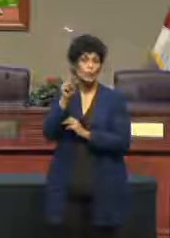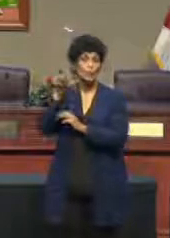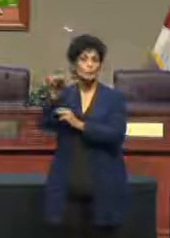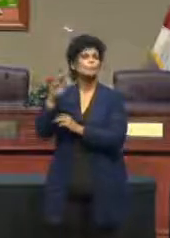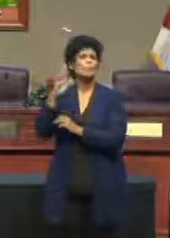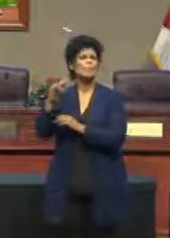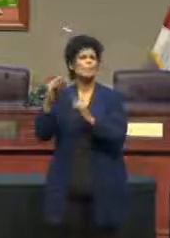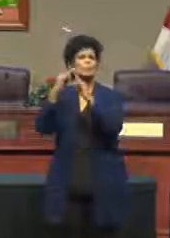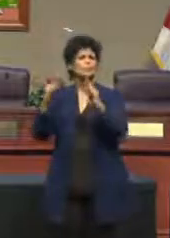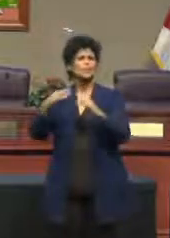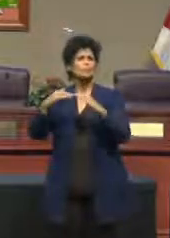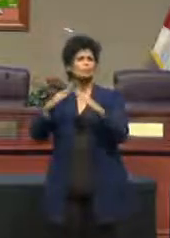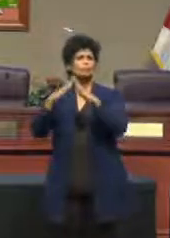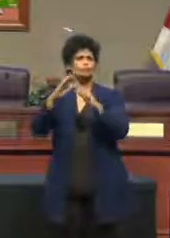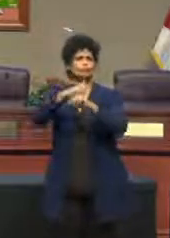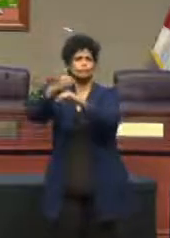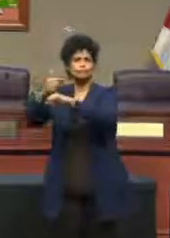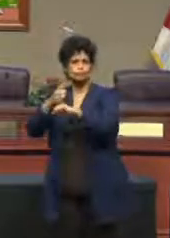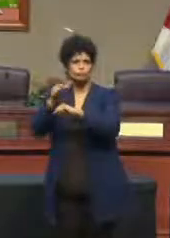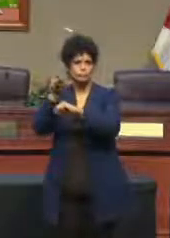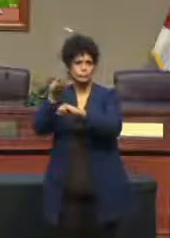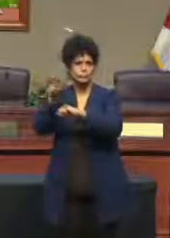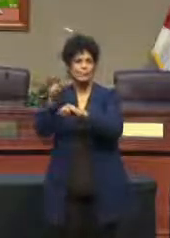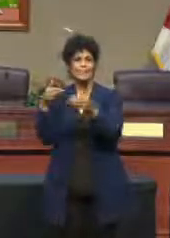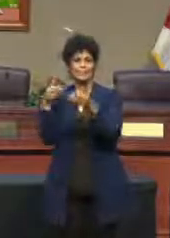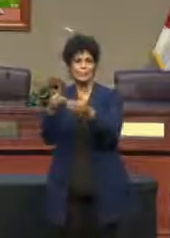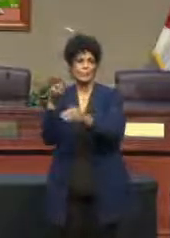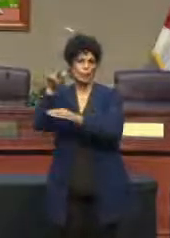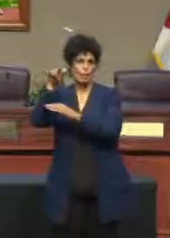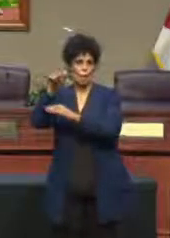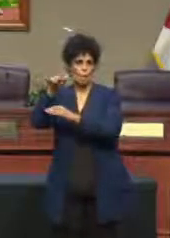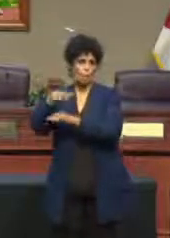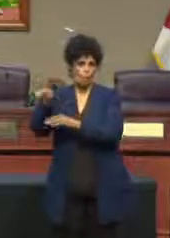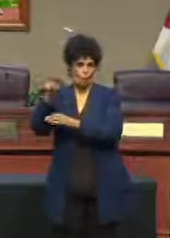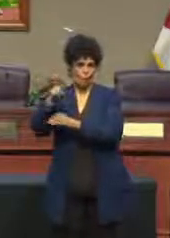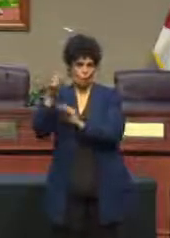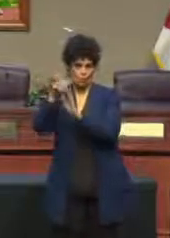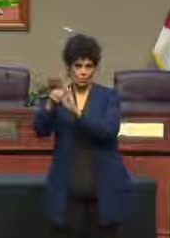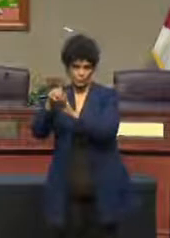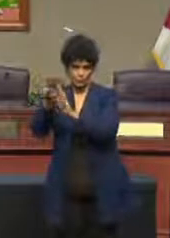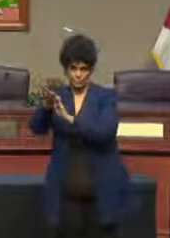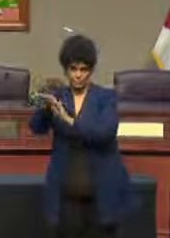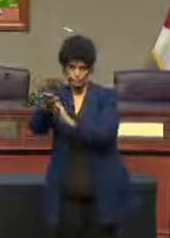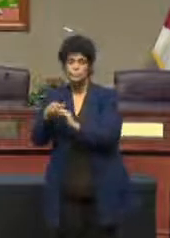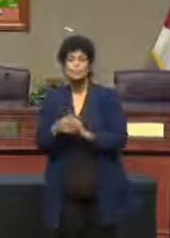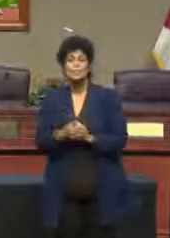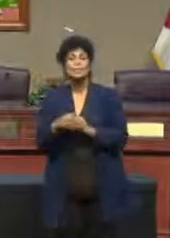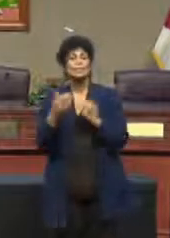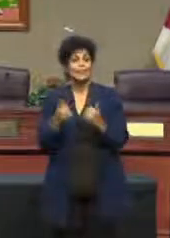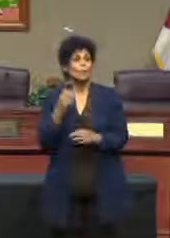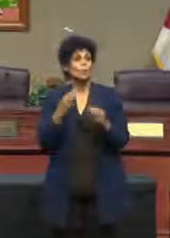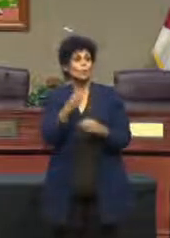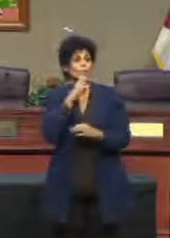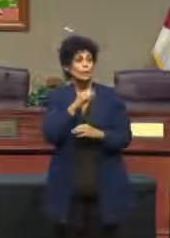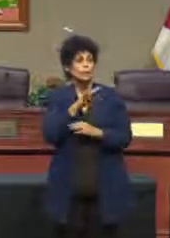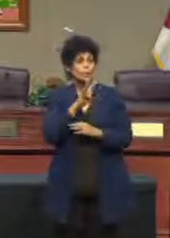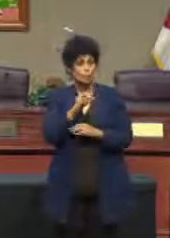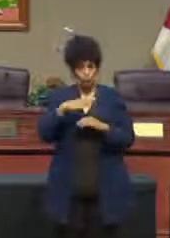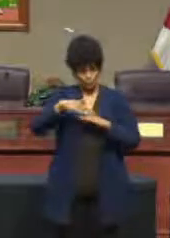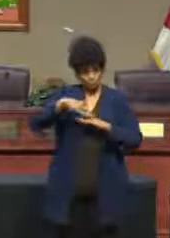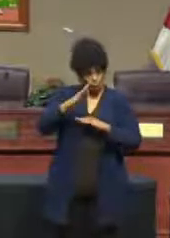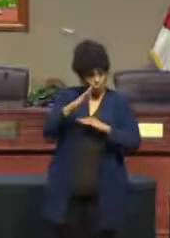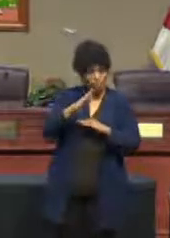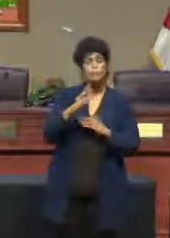The vaccines at this site will only be available to those 40 years and older who are eligible under state and